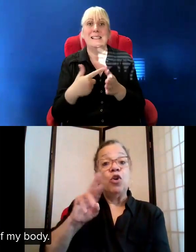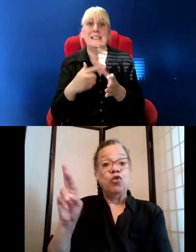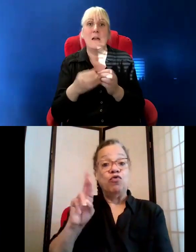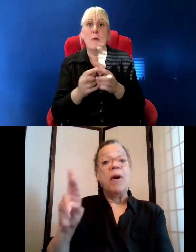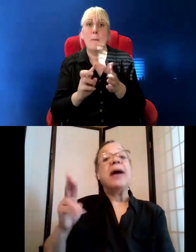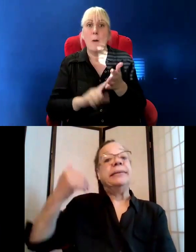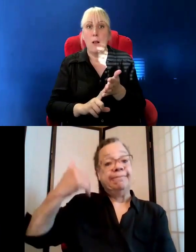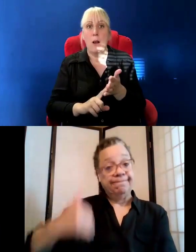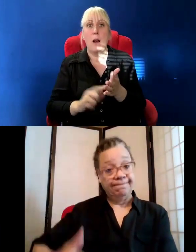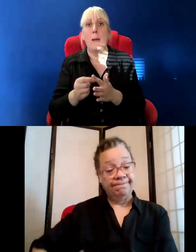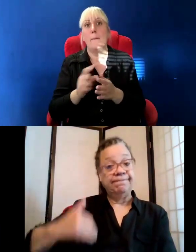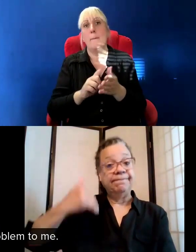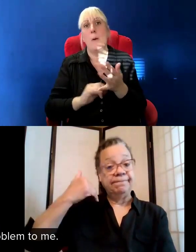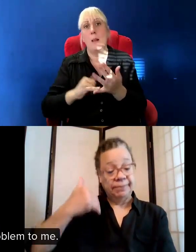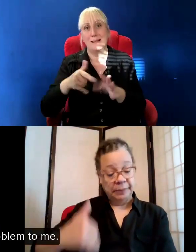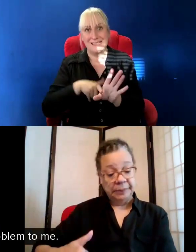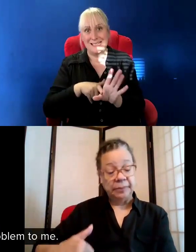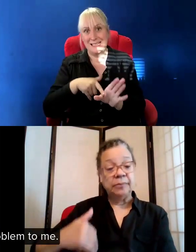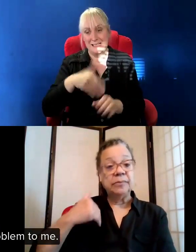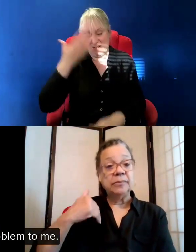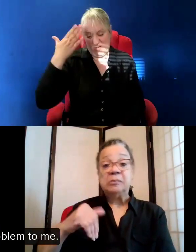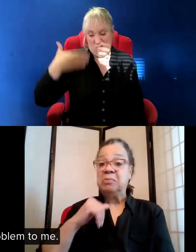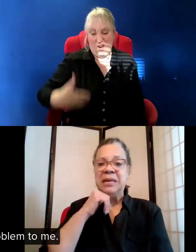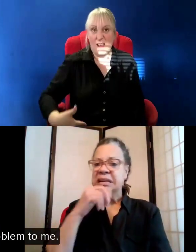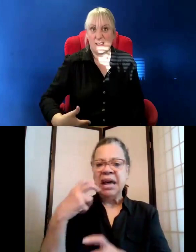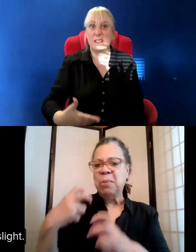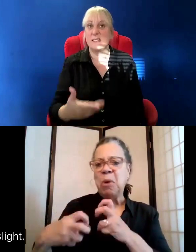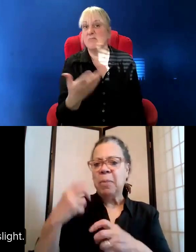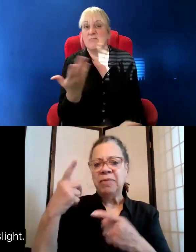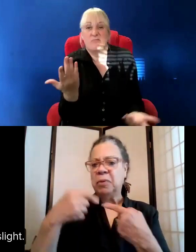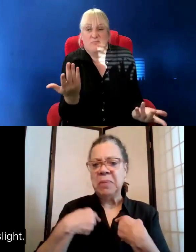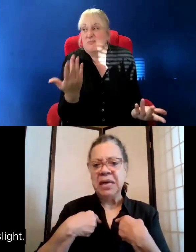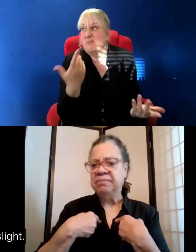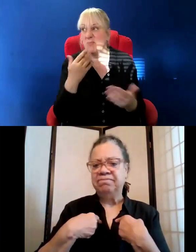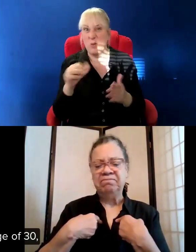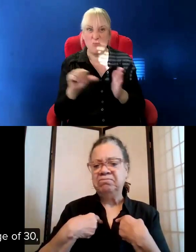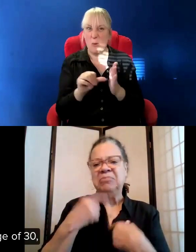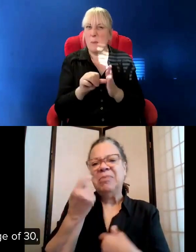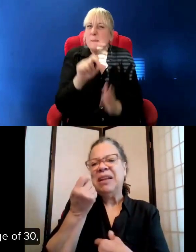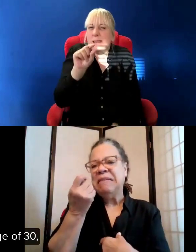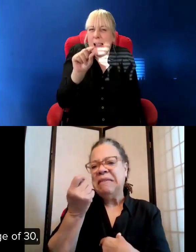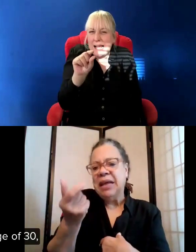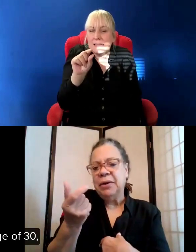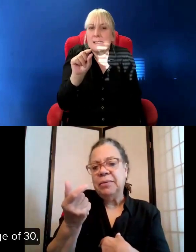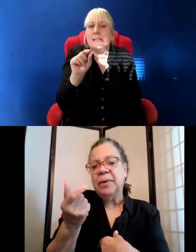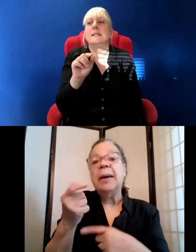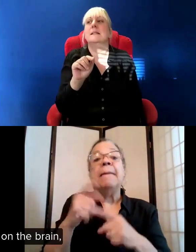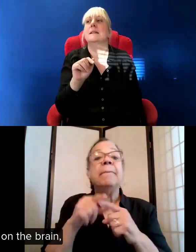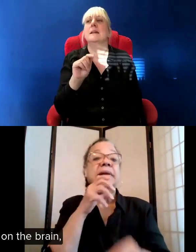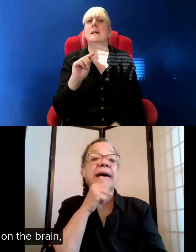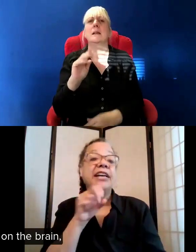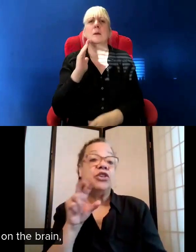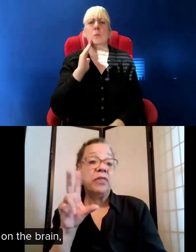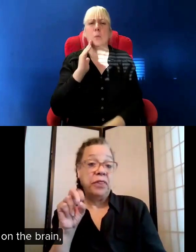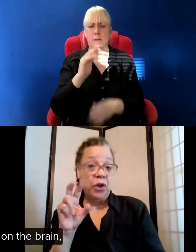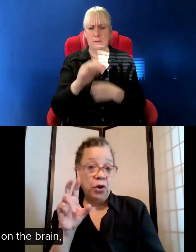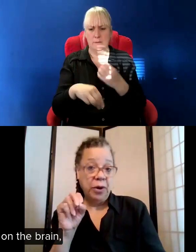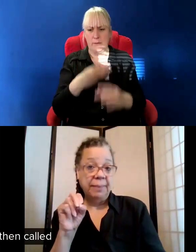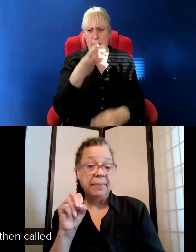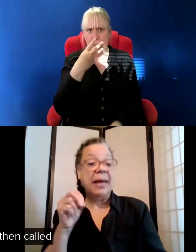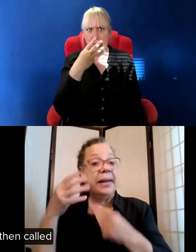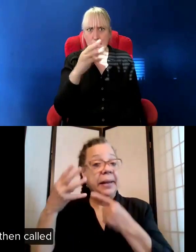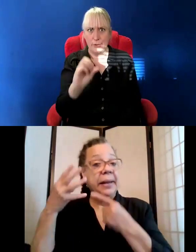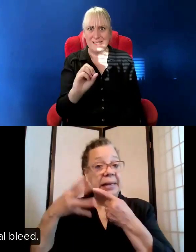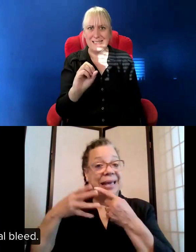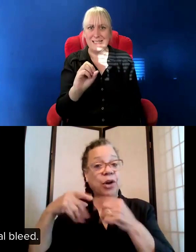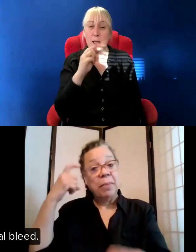body. Not a big problem to me, very slight. At the age of 30, I had a bleed on the brain,